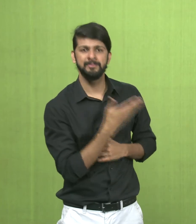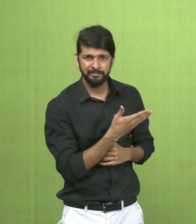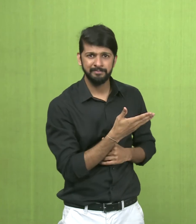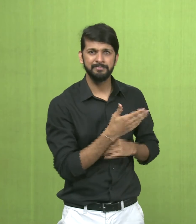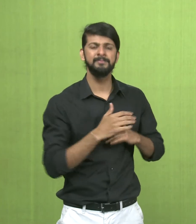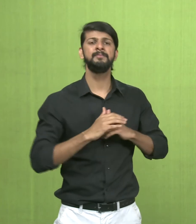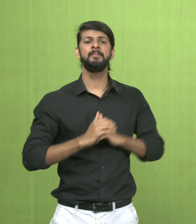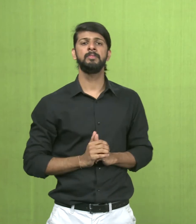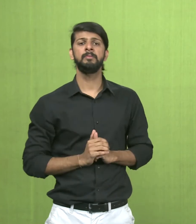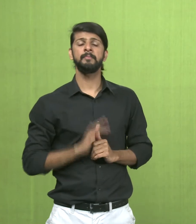designs.